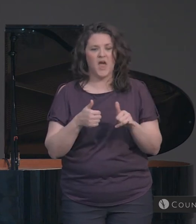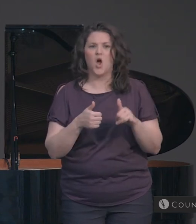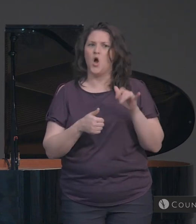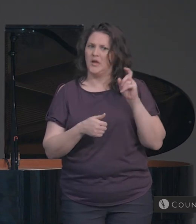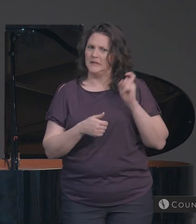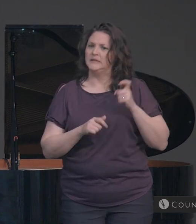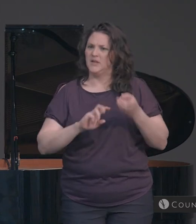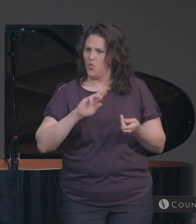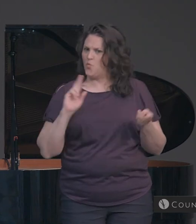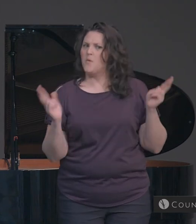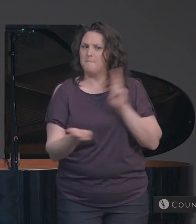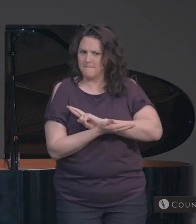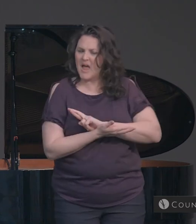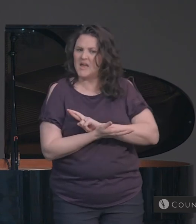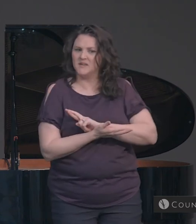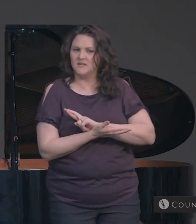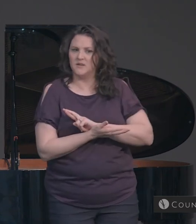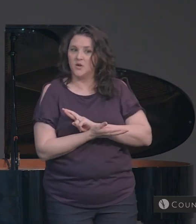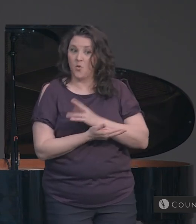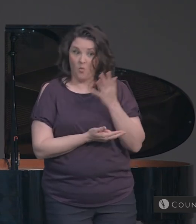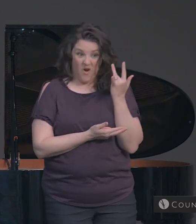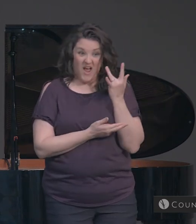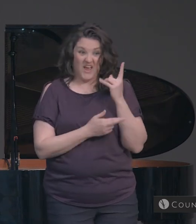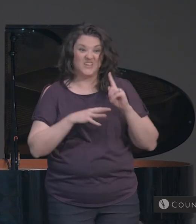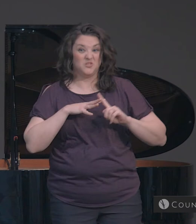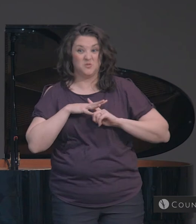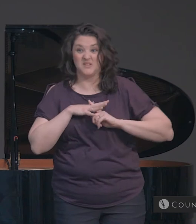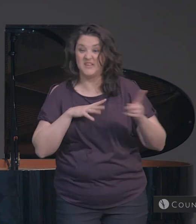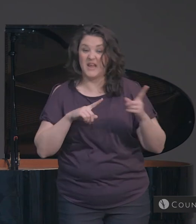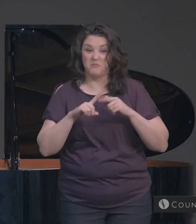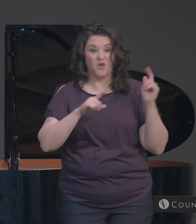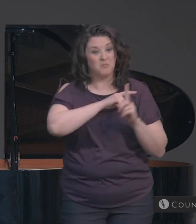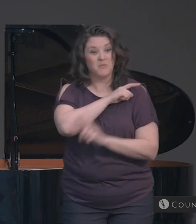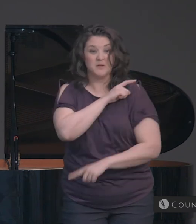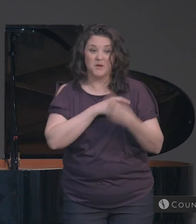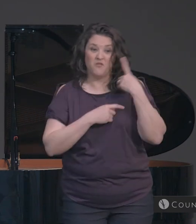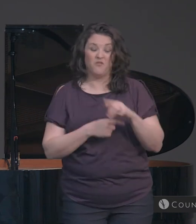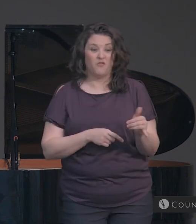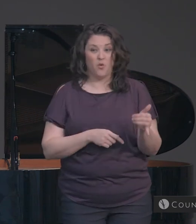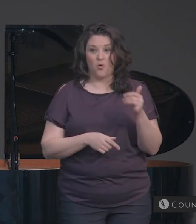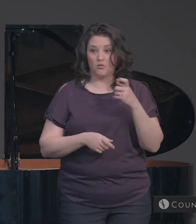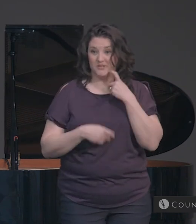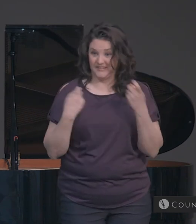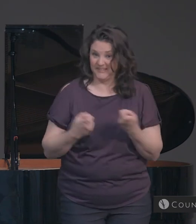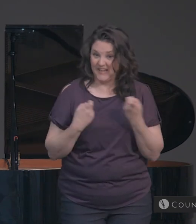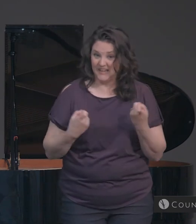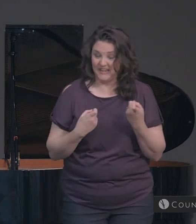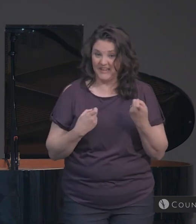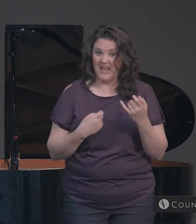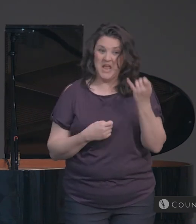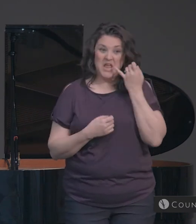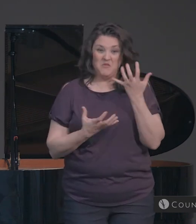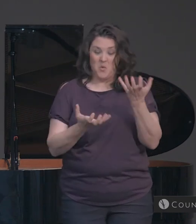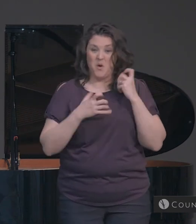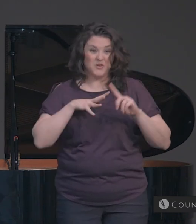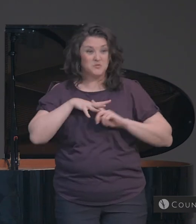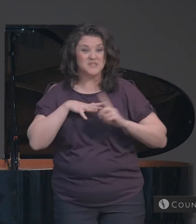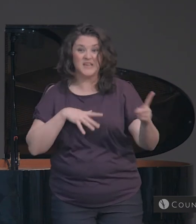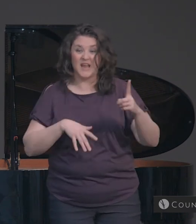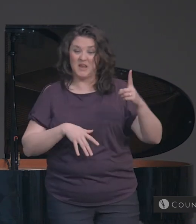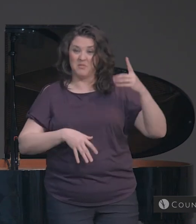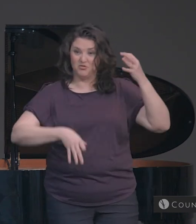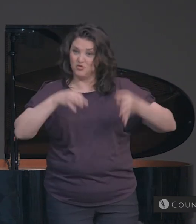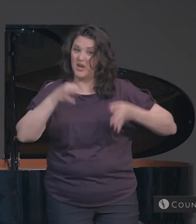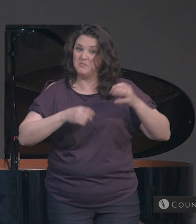repent to escape the penalty for wrongdoing, to escape the judgment of a